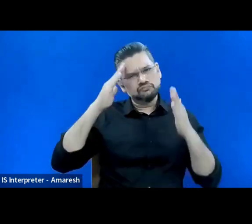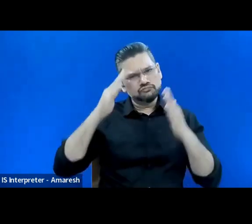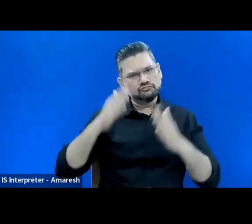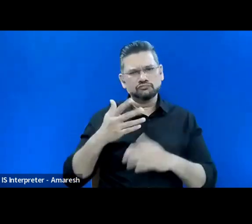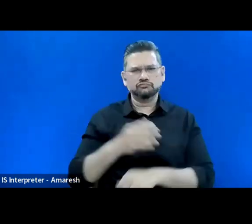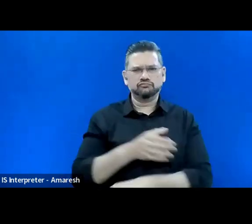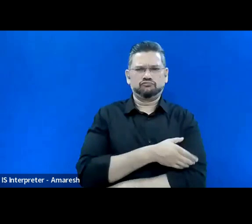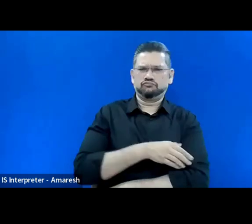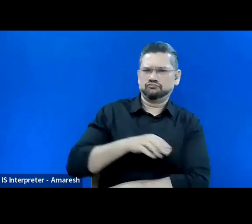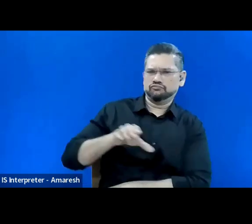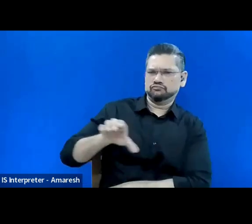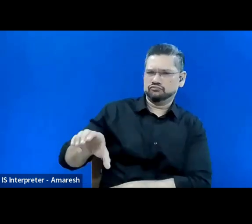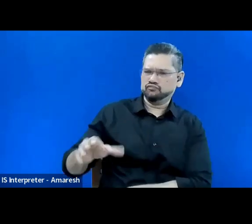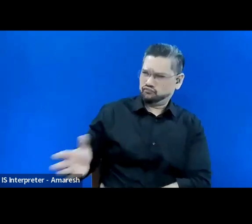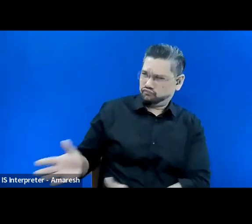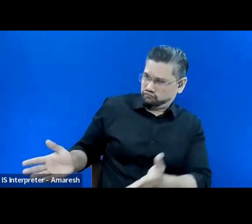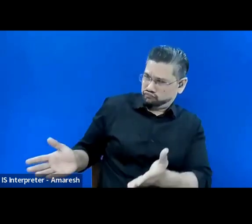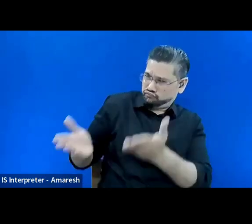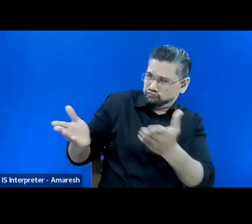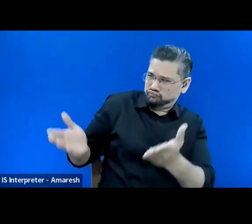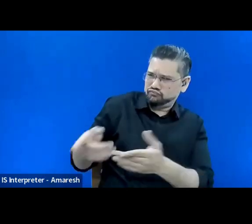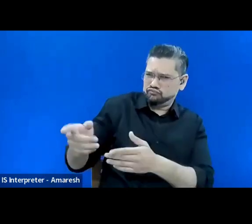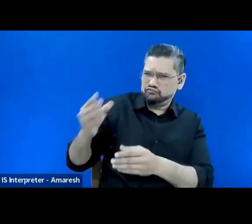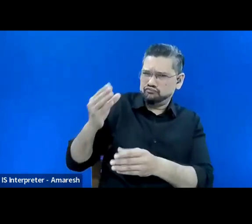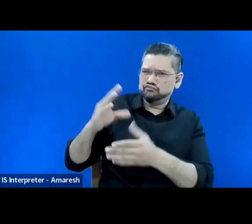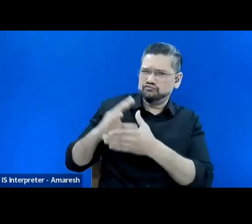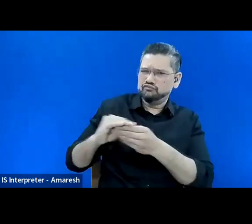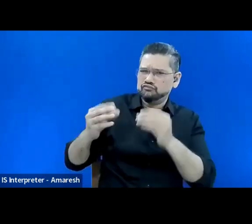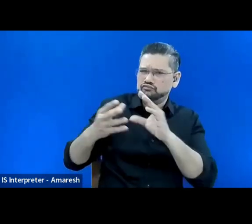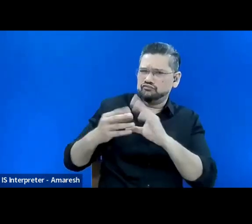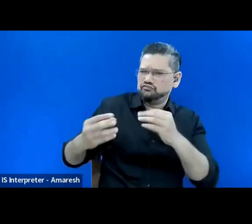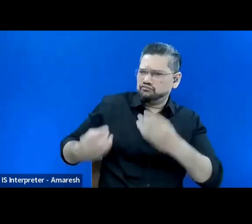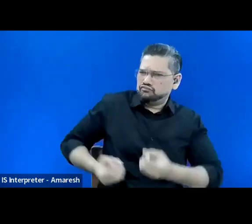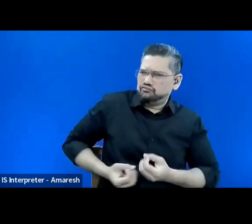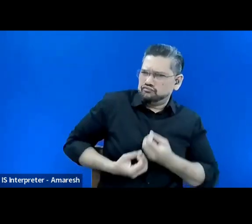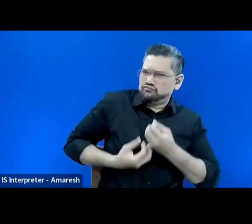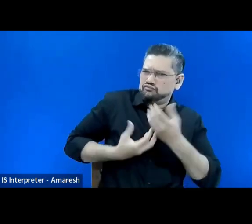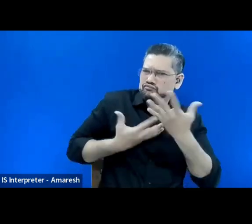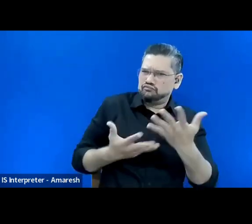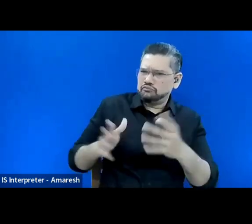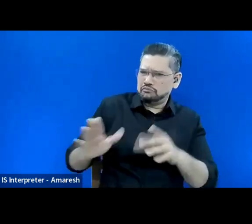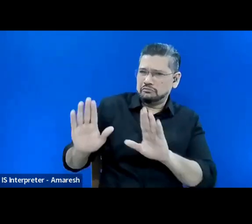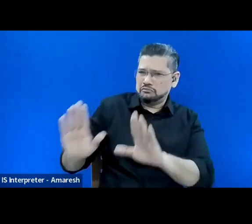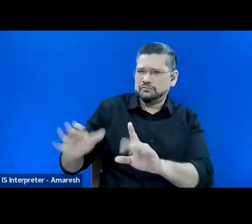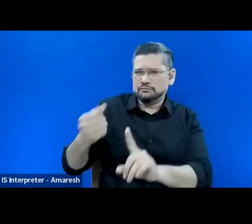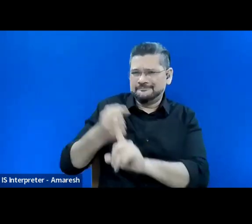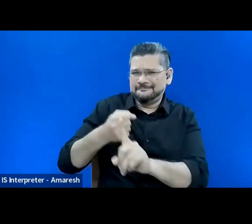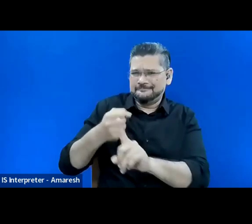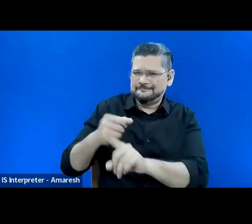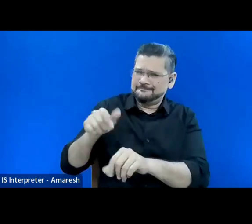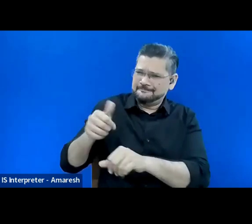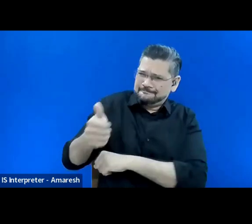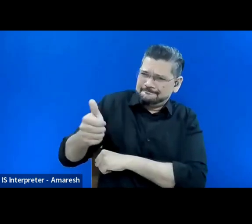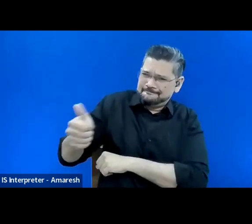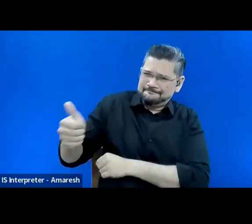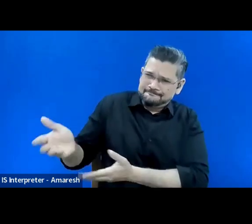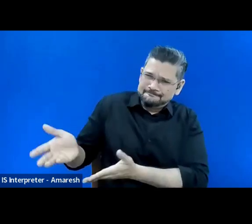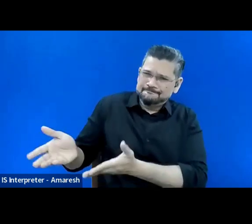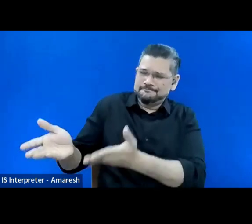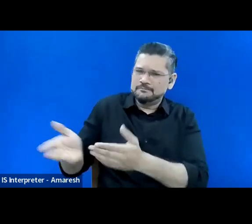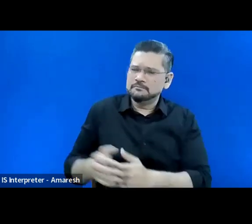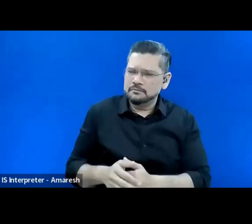to tell their own stories, co-create the solutions and advocate for their rights. And so women with psychosocial disabilities are disproportionately affected